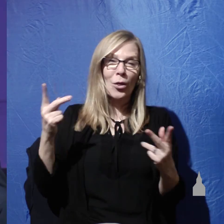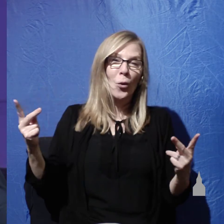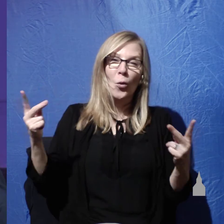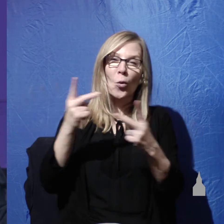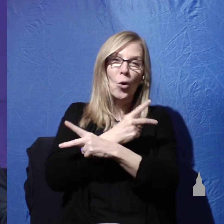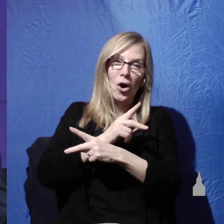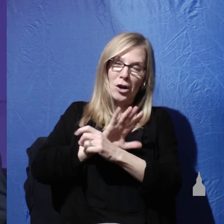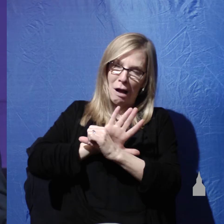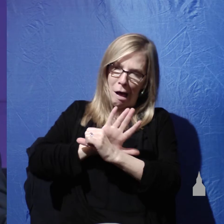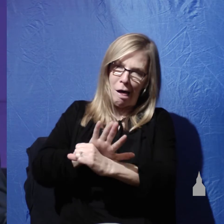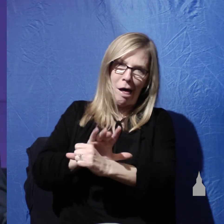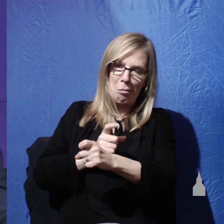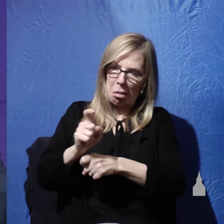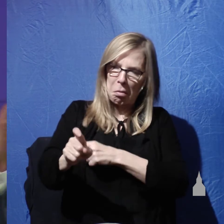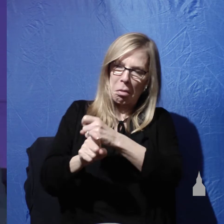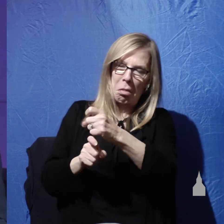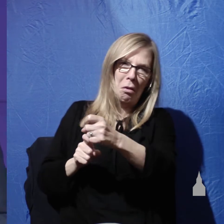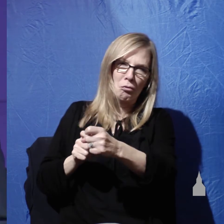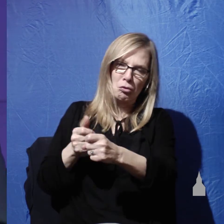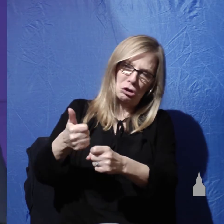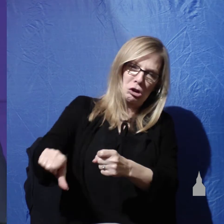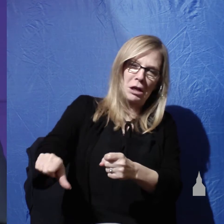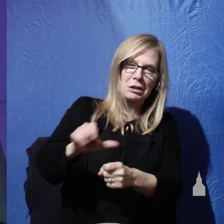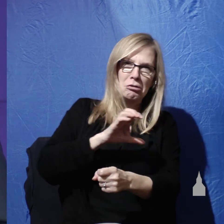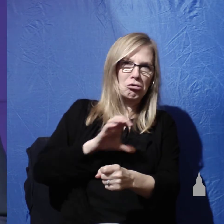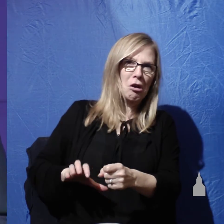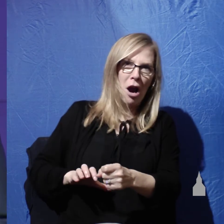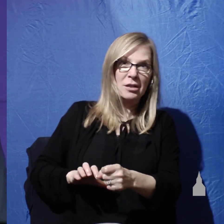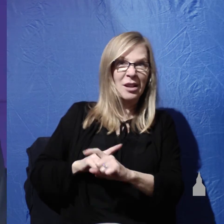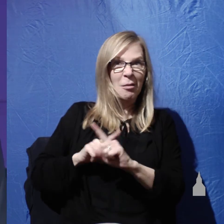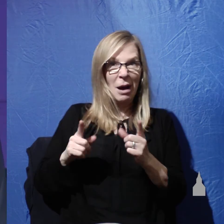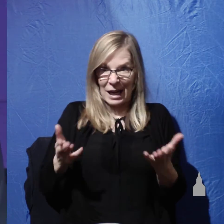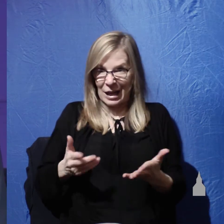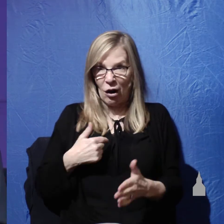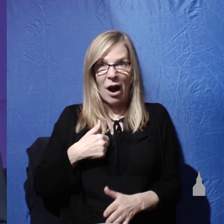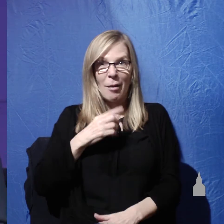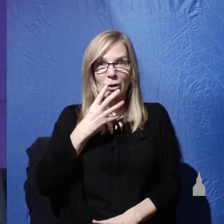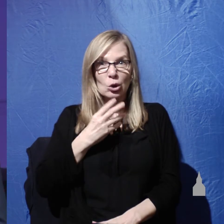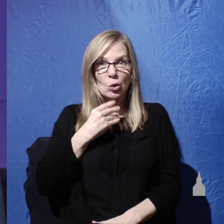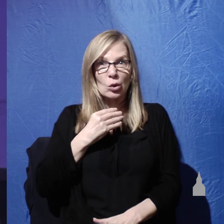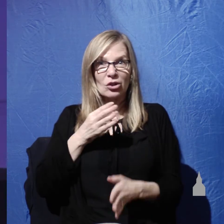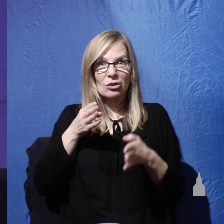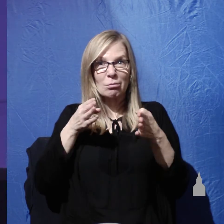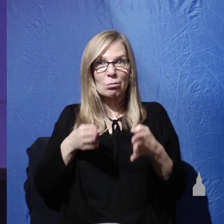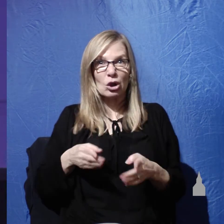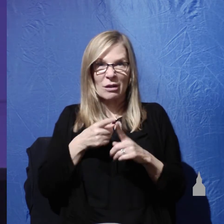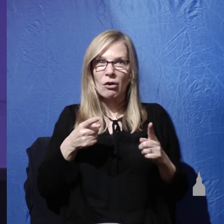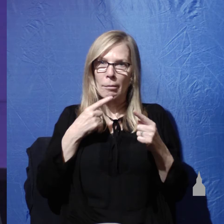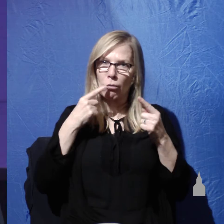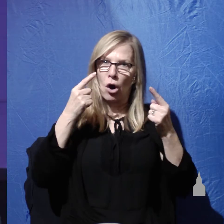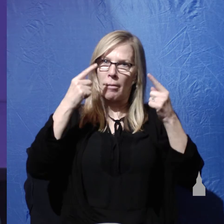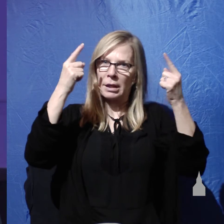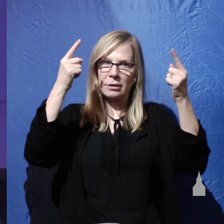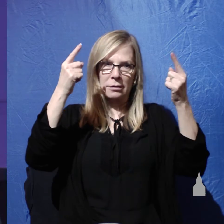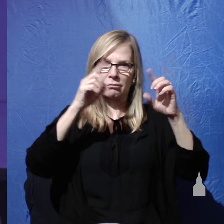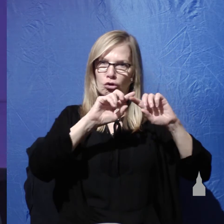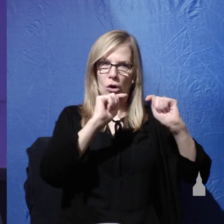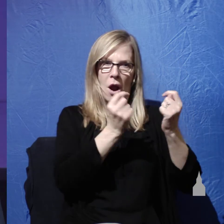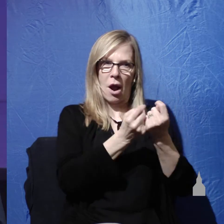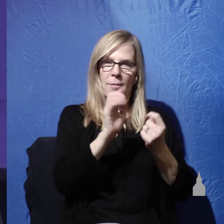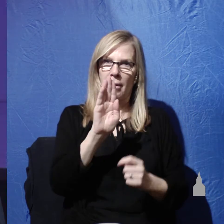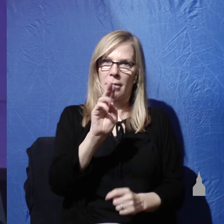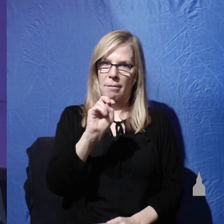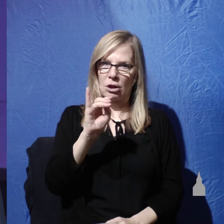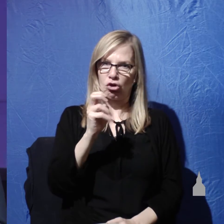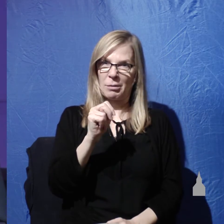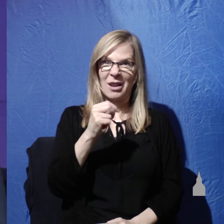Christ rejecter of them all. And yet here I am, a Jewish person from a prominent tribe, the tribe of Benjamin,